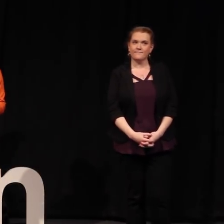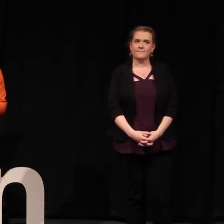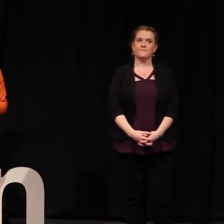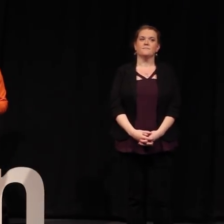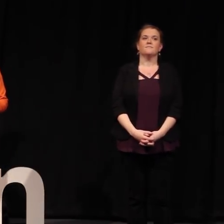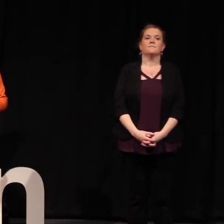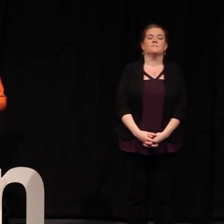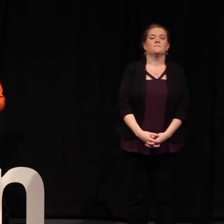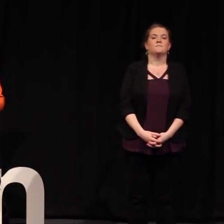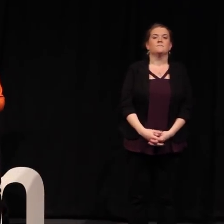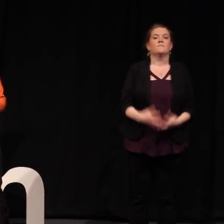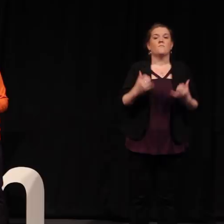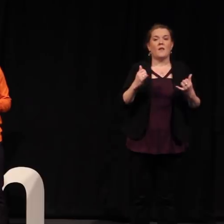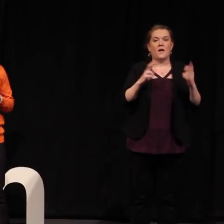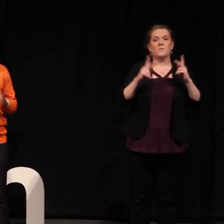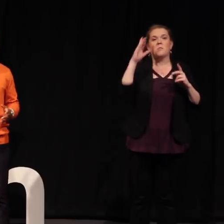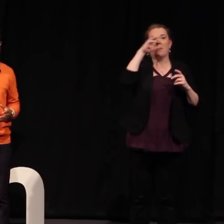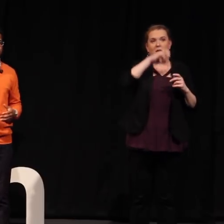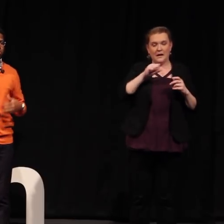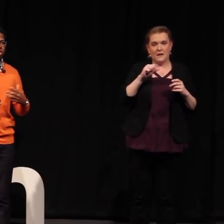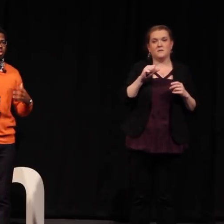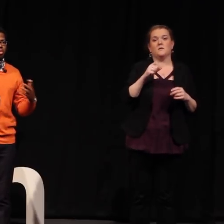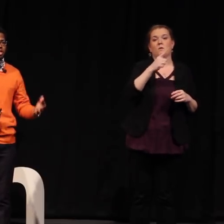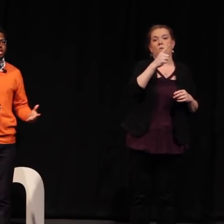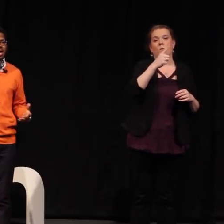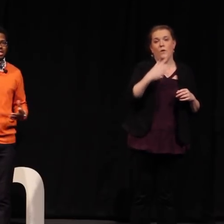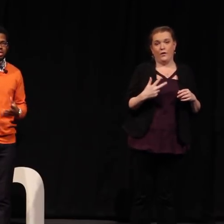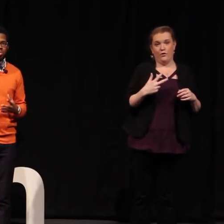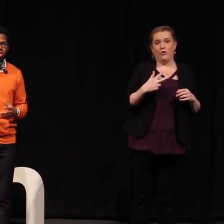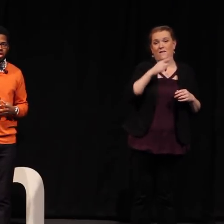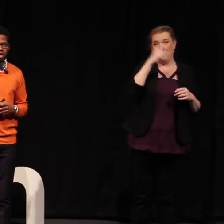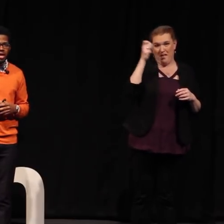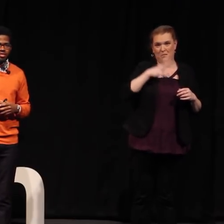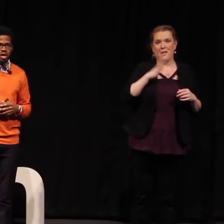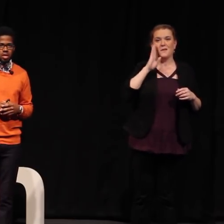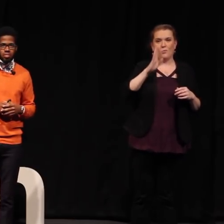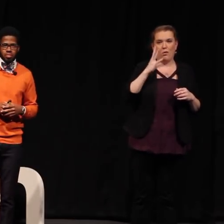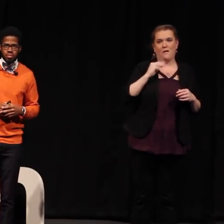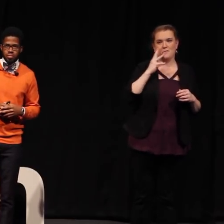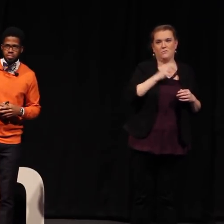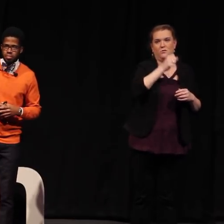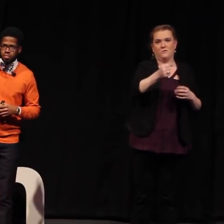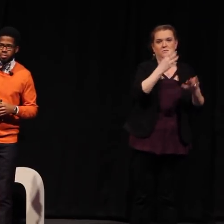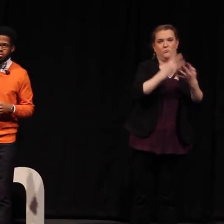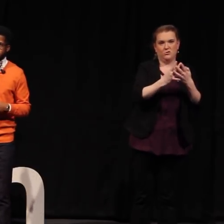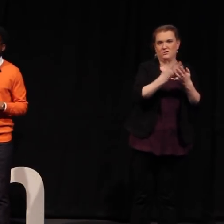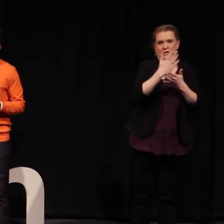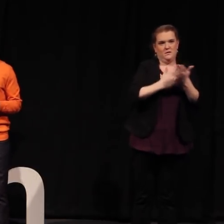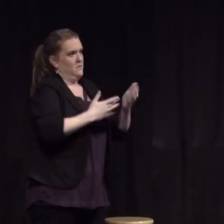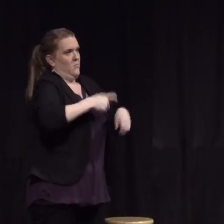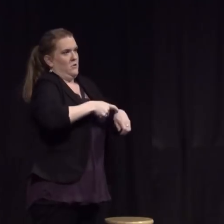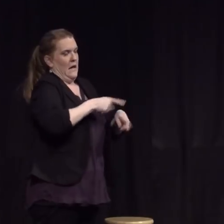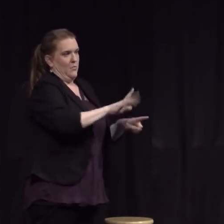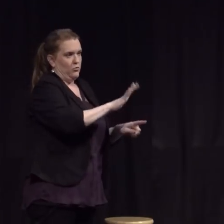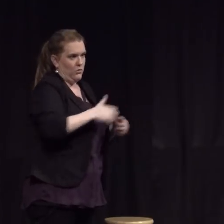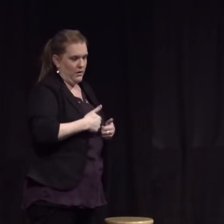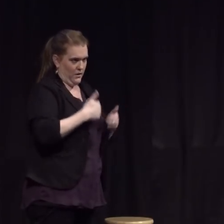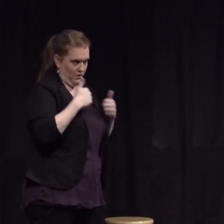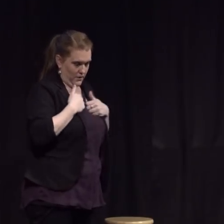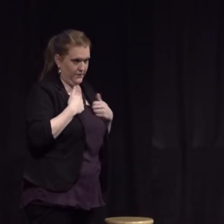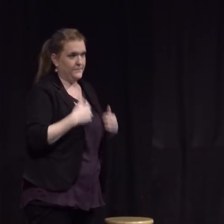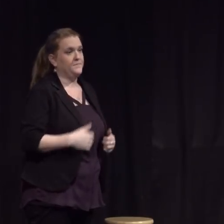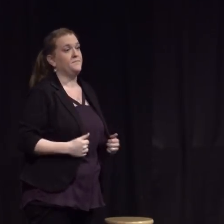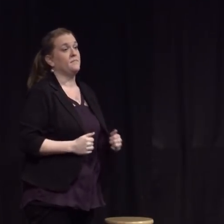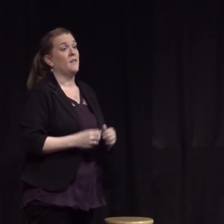It is estimated that 1 in 3 black males will go to prison at some point in their lifetime. This means that if I